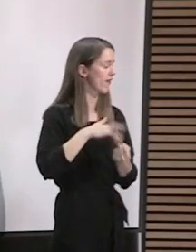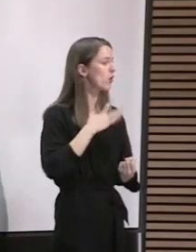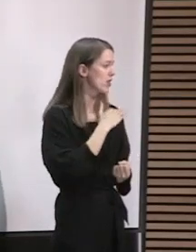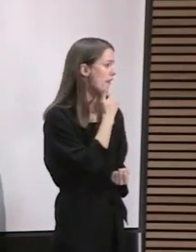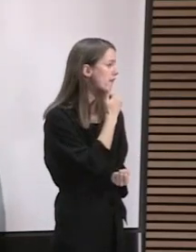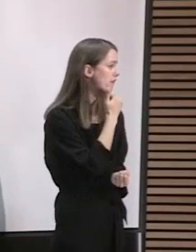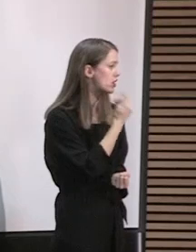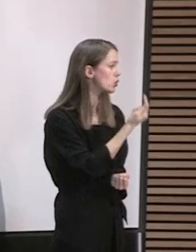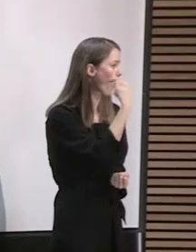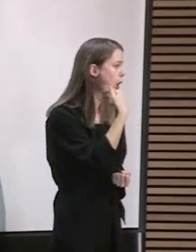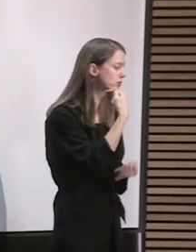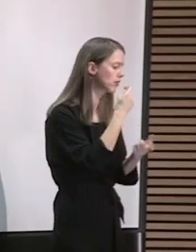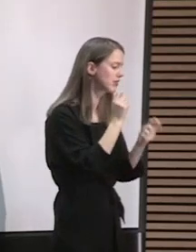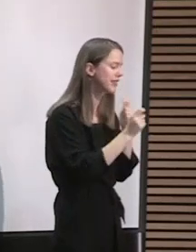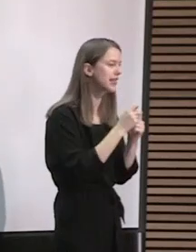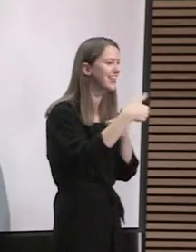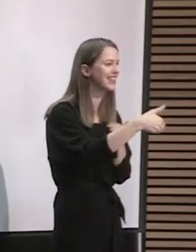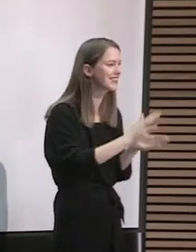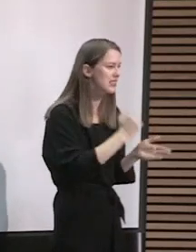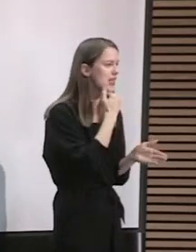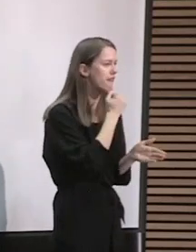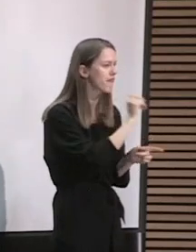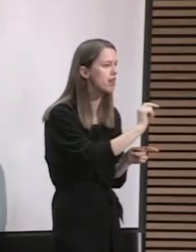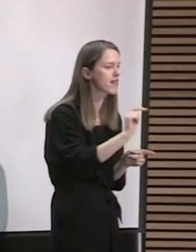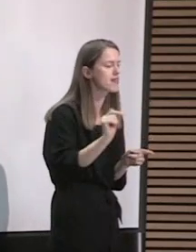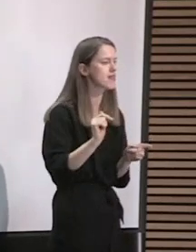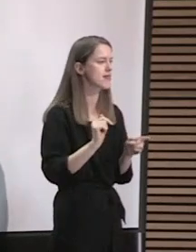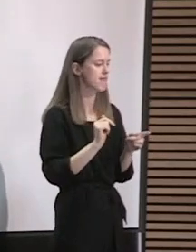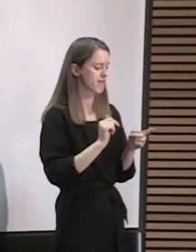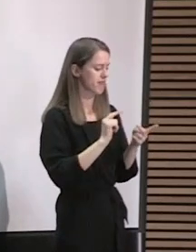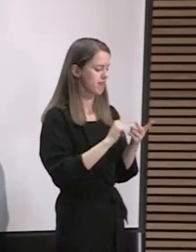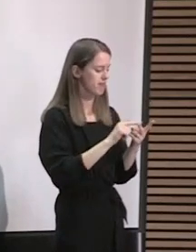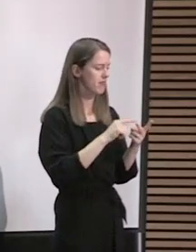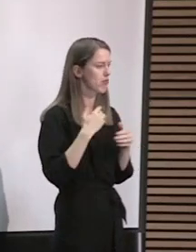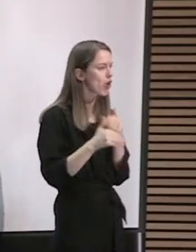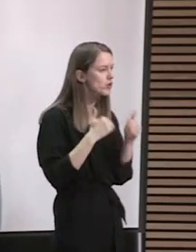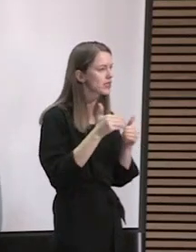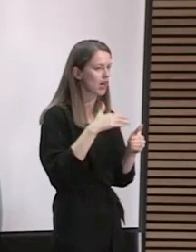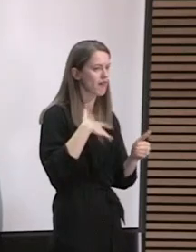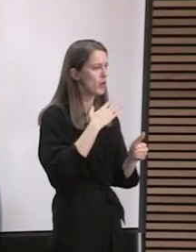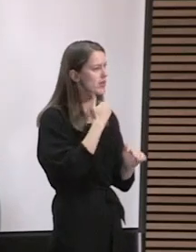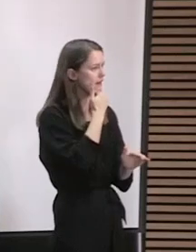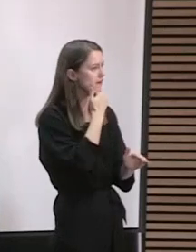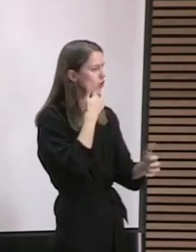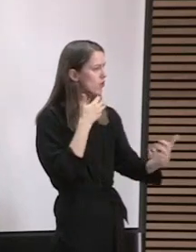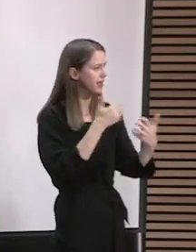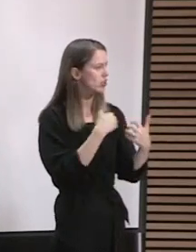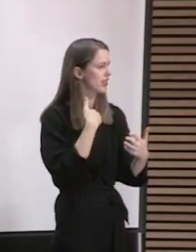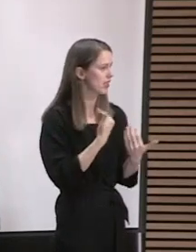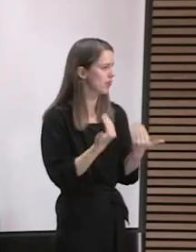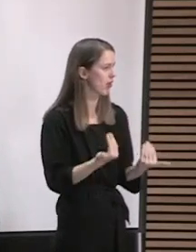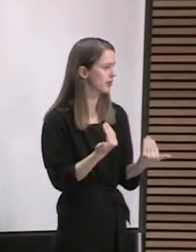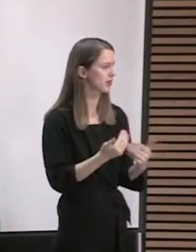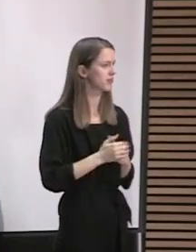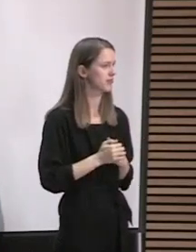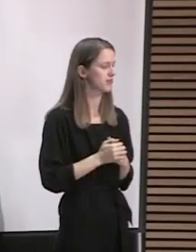enough supply out there for in terms of swabs, in terms of testing processing capability to meet the current needs. But